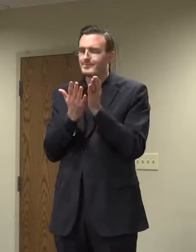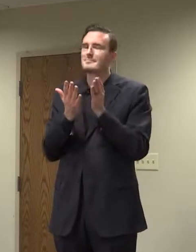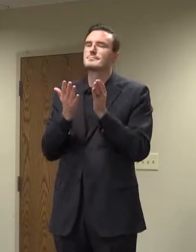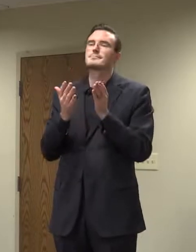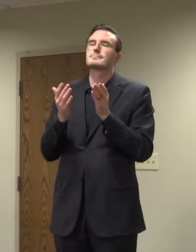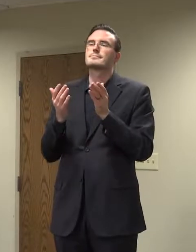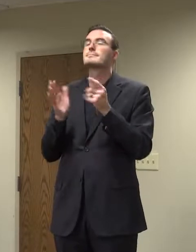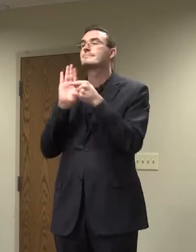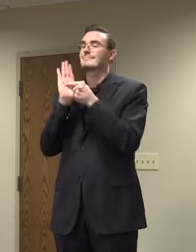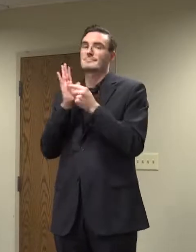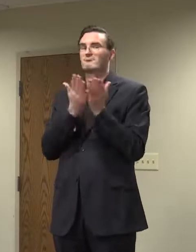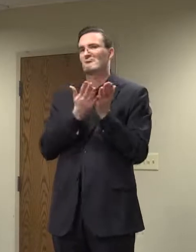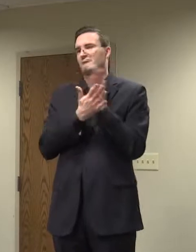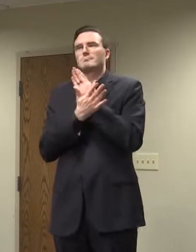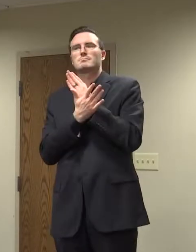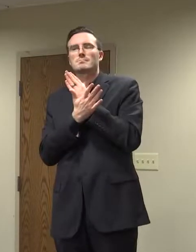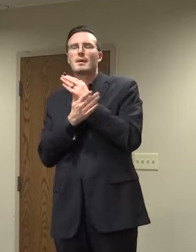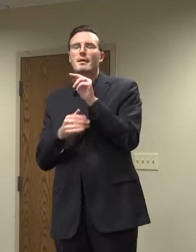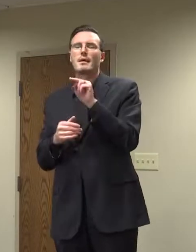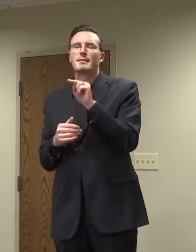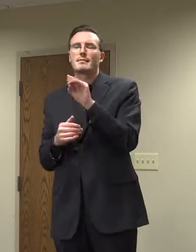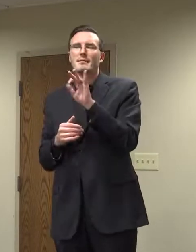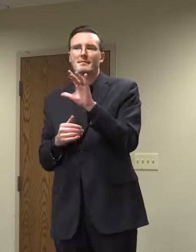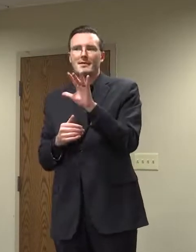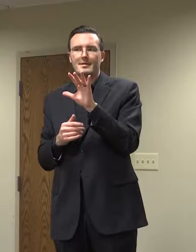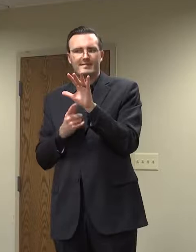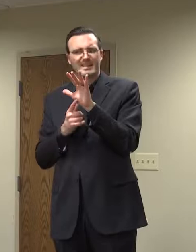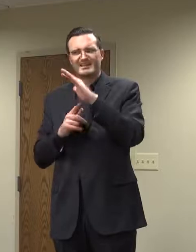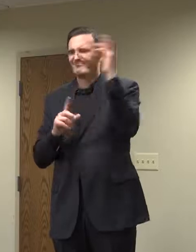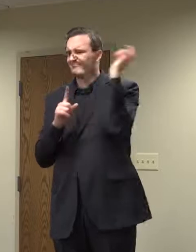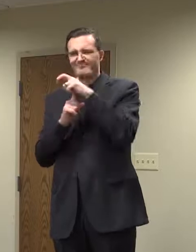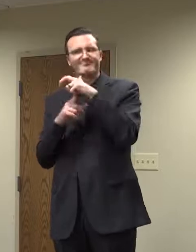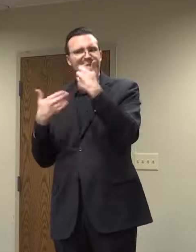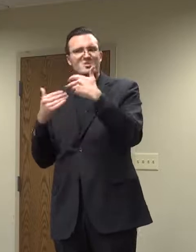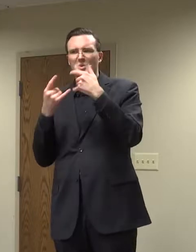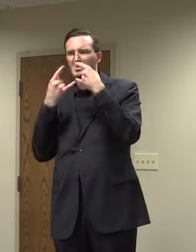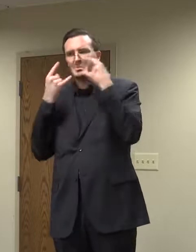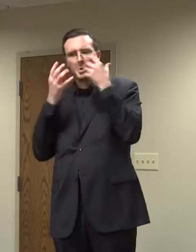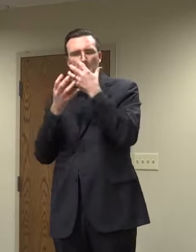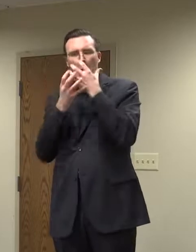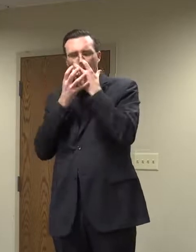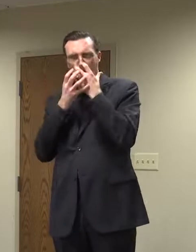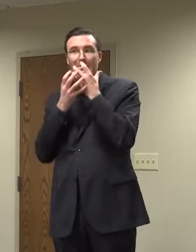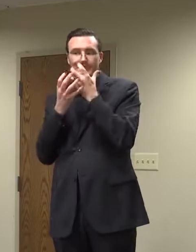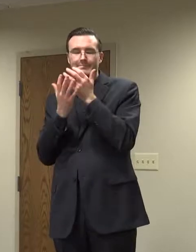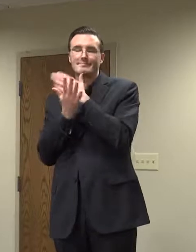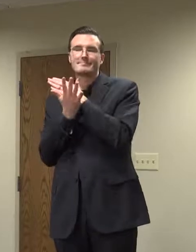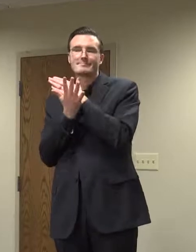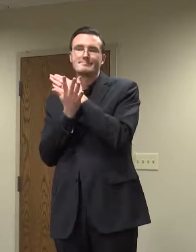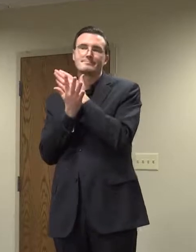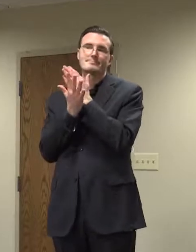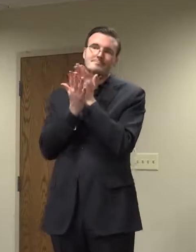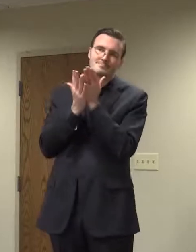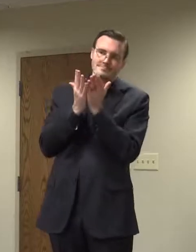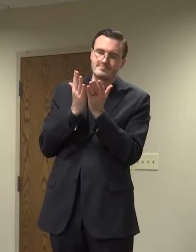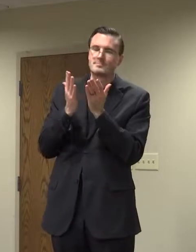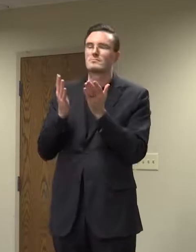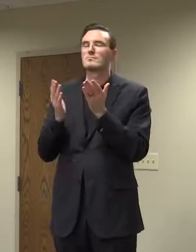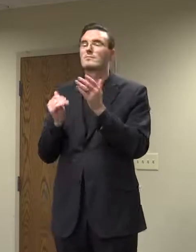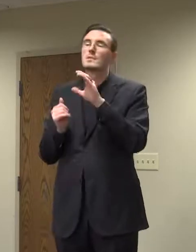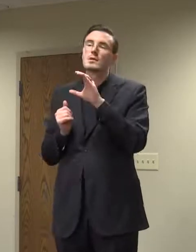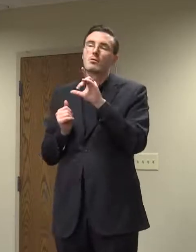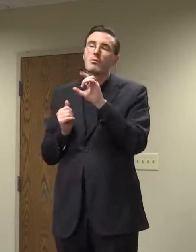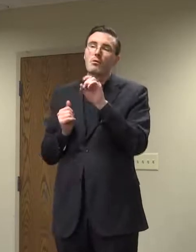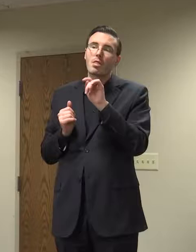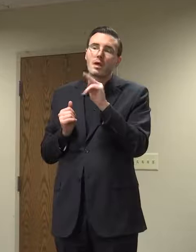an N95. So, that kind of being the highest level. Then we talk about the cloth face covering and then a face shield. And of course, you can put a face shield over a cloth and you